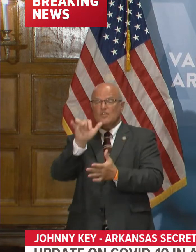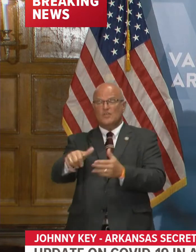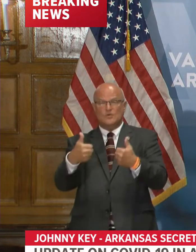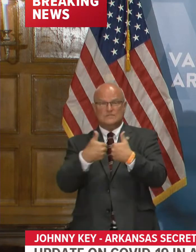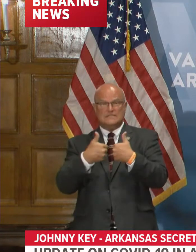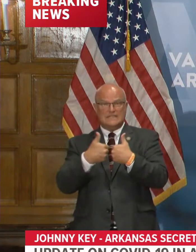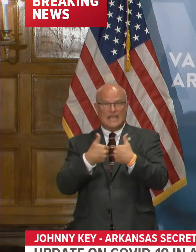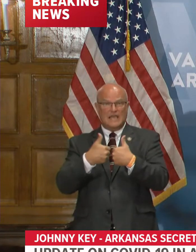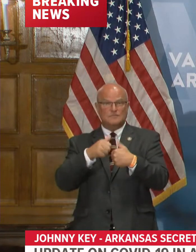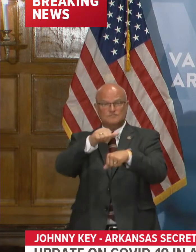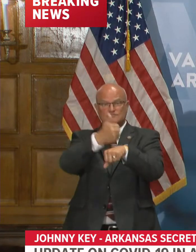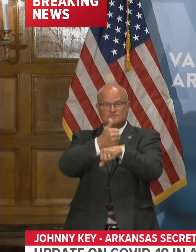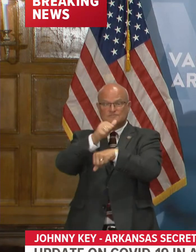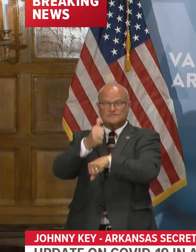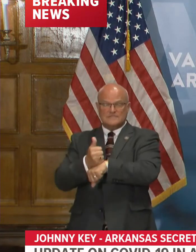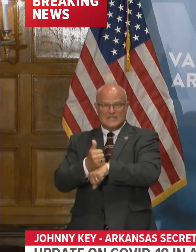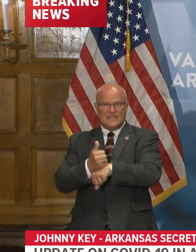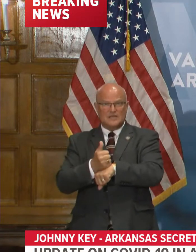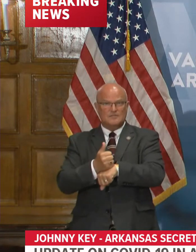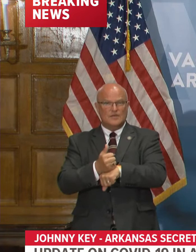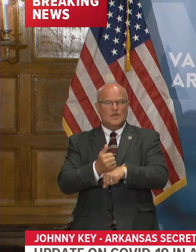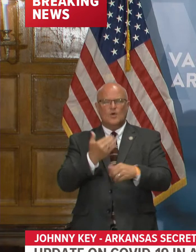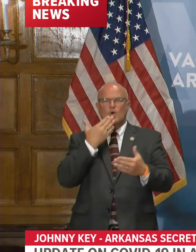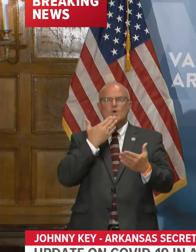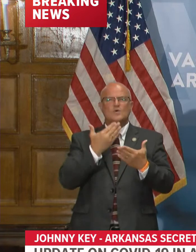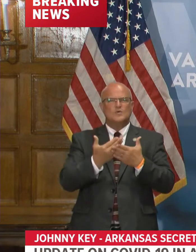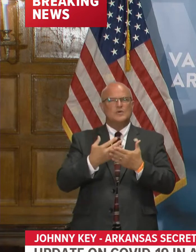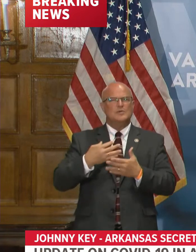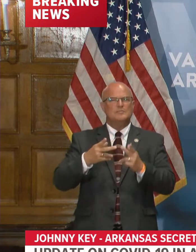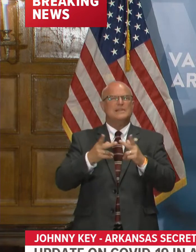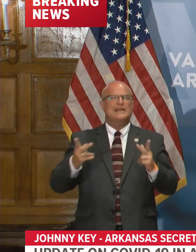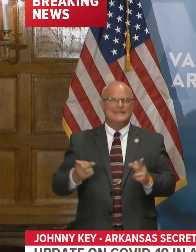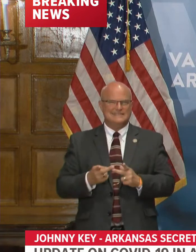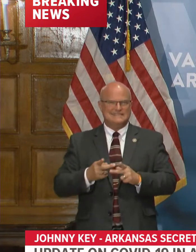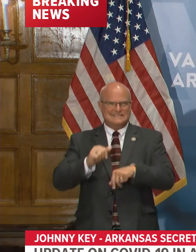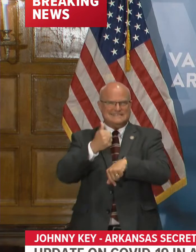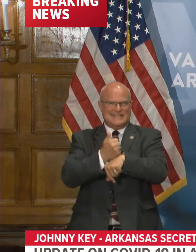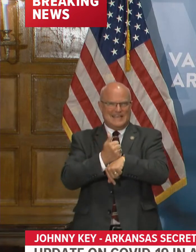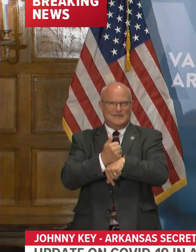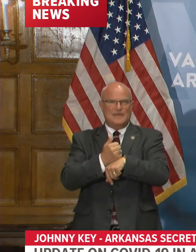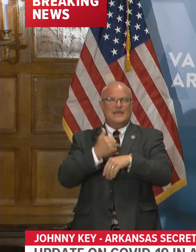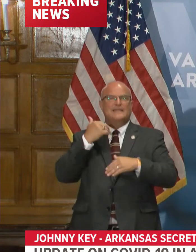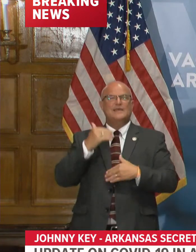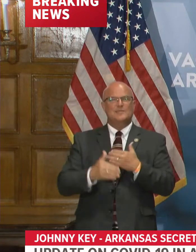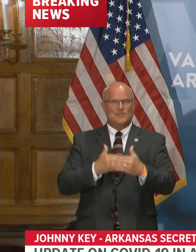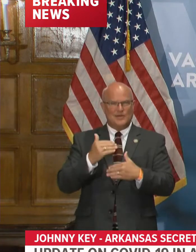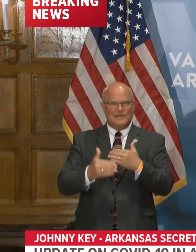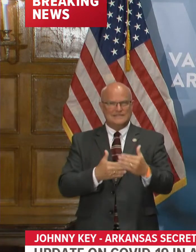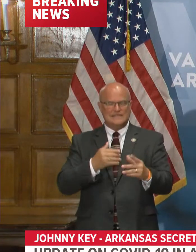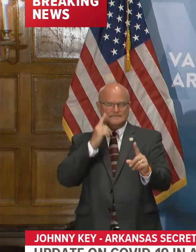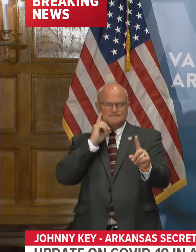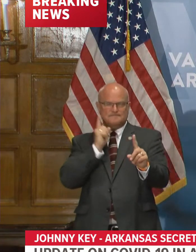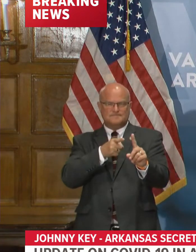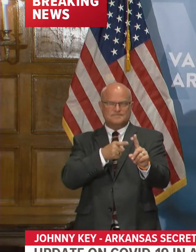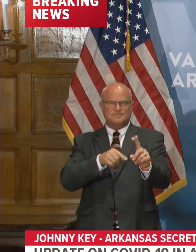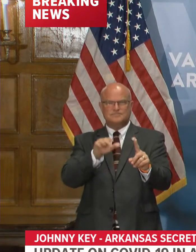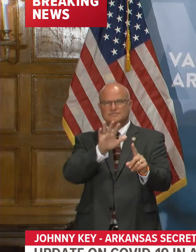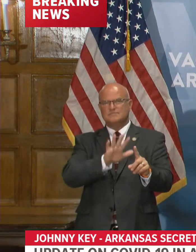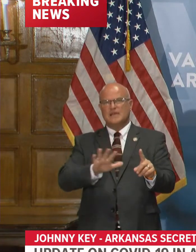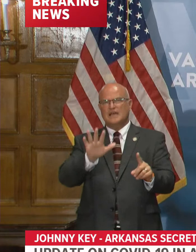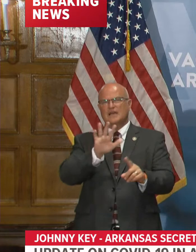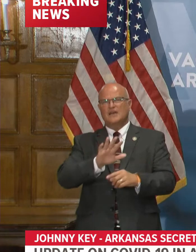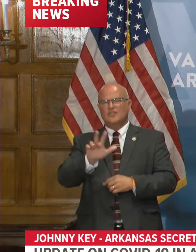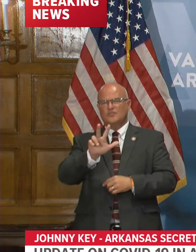games are, what would be good candidates for those games, and begin that process, targeting about 3 to